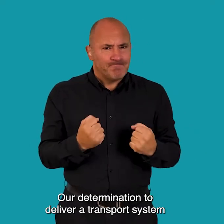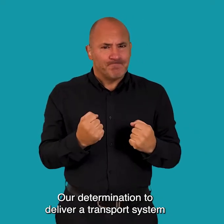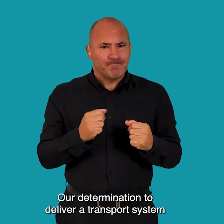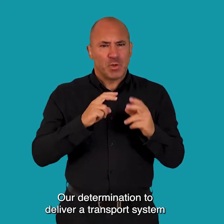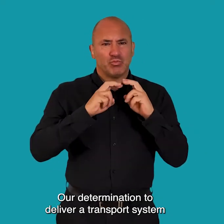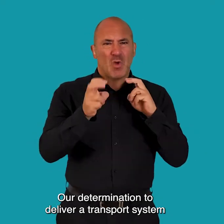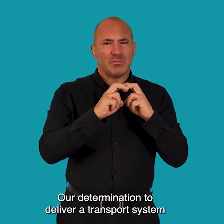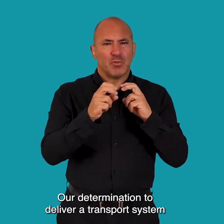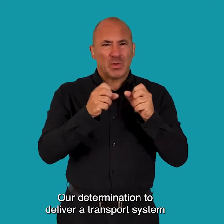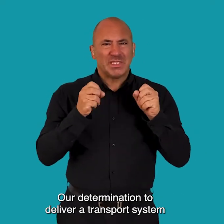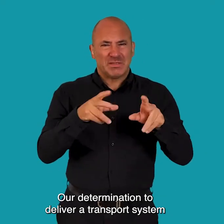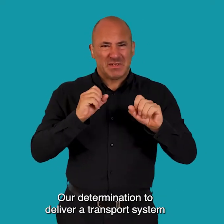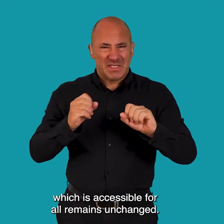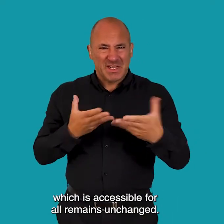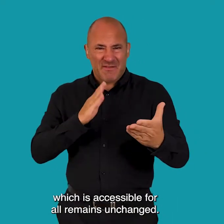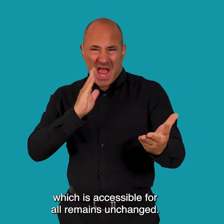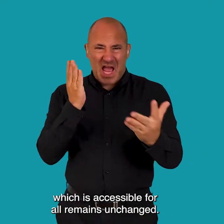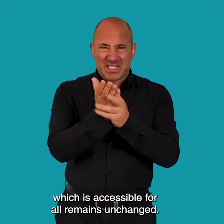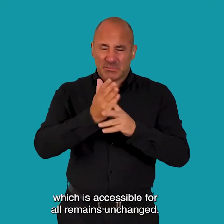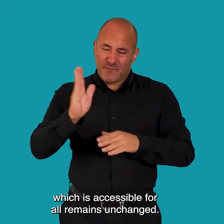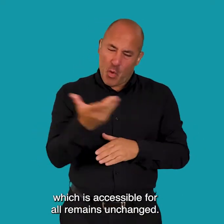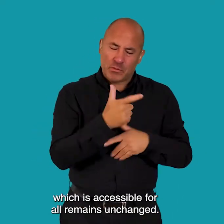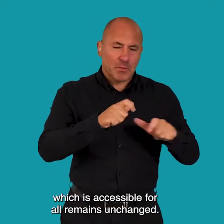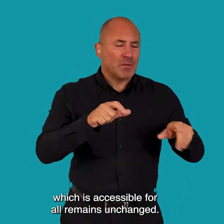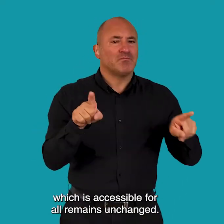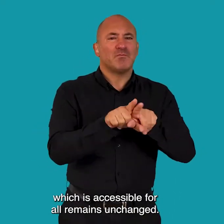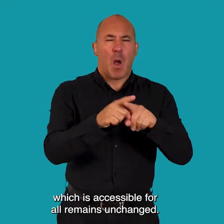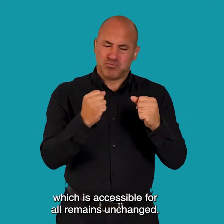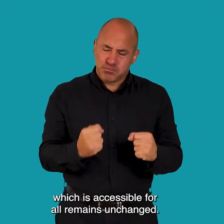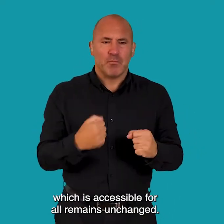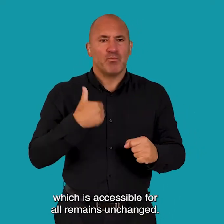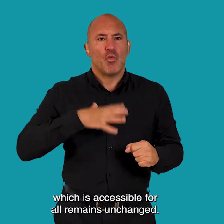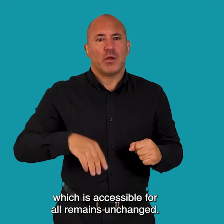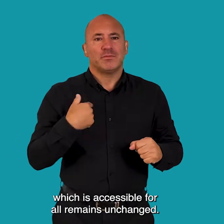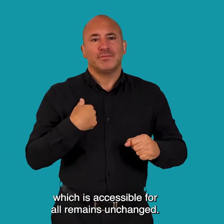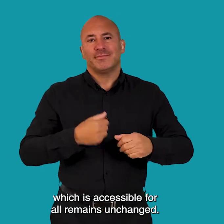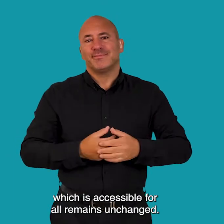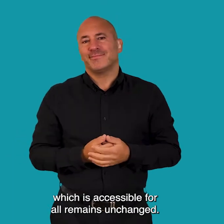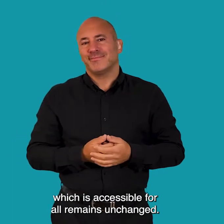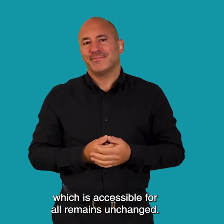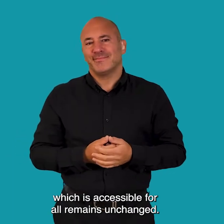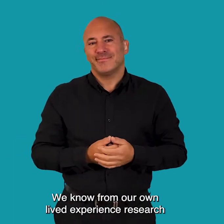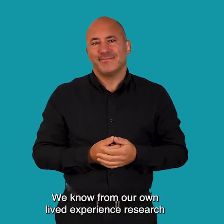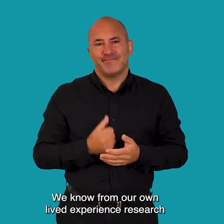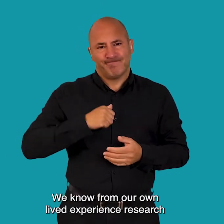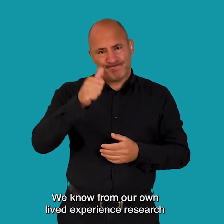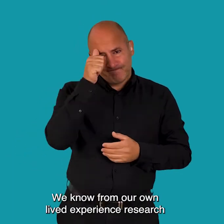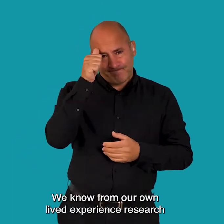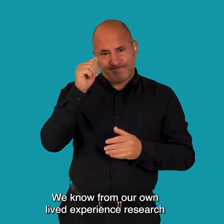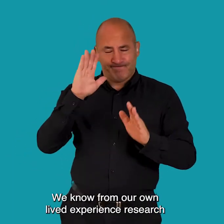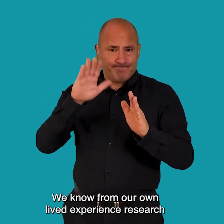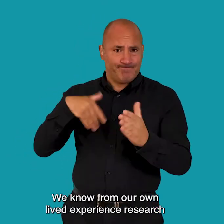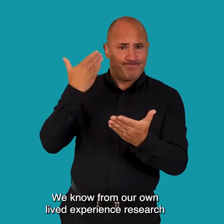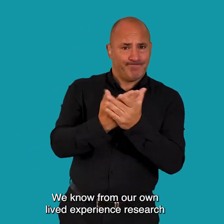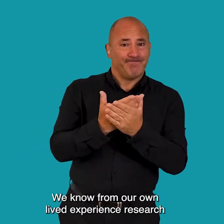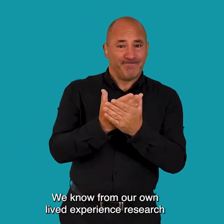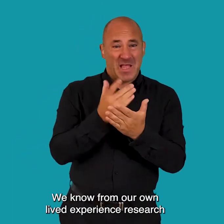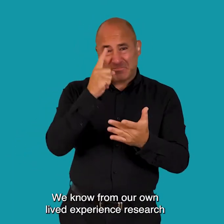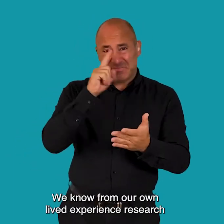a transport system which is accessible for all remains unchanged. We know from our own lived experience